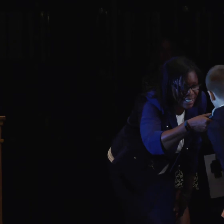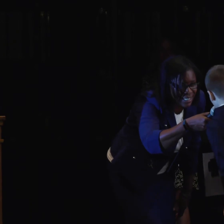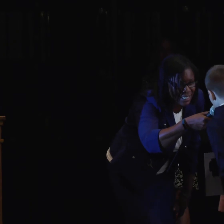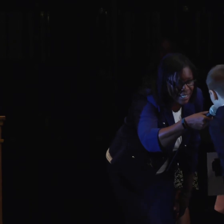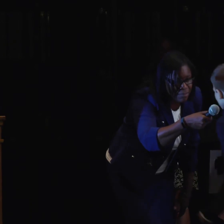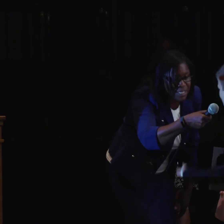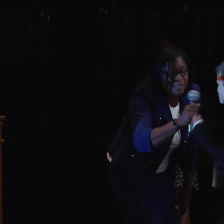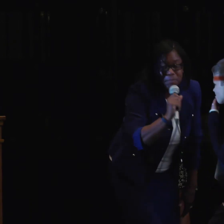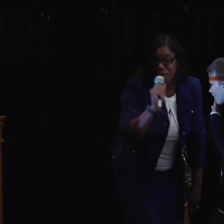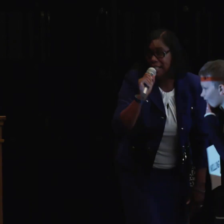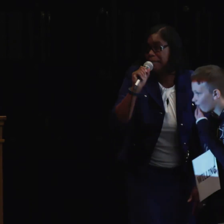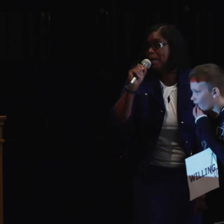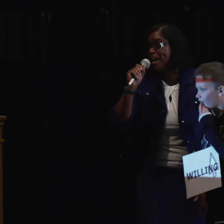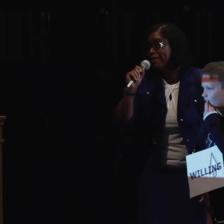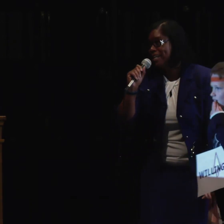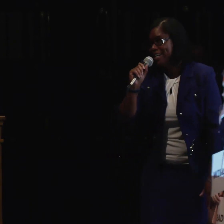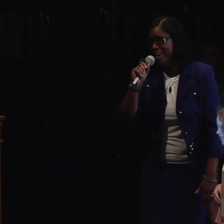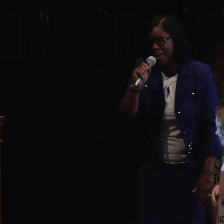Miss Mariner.